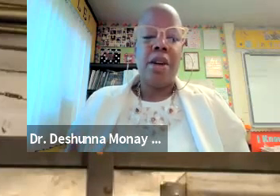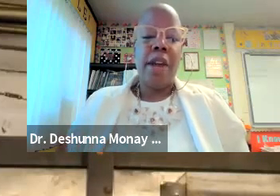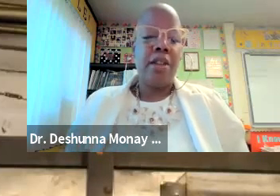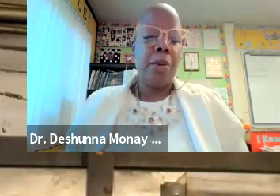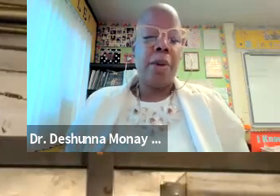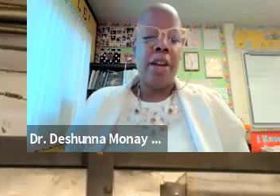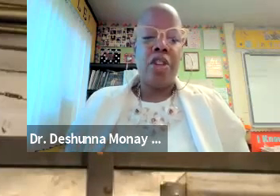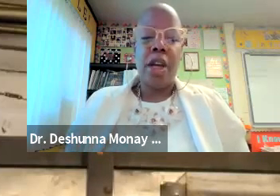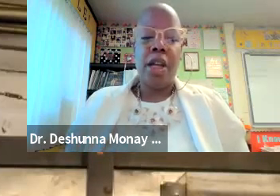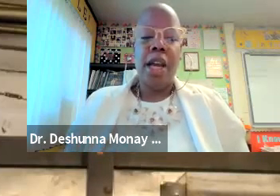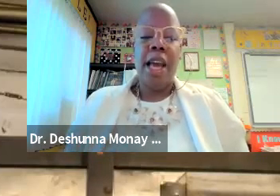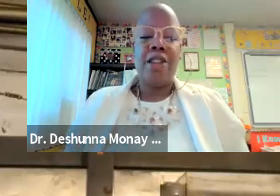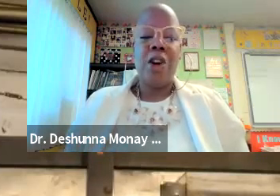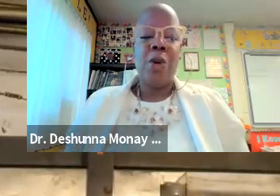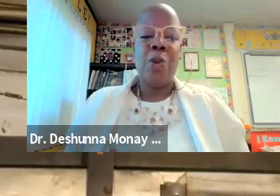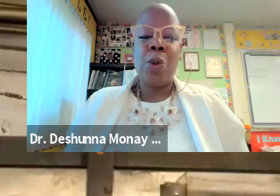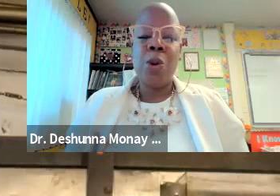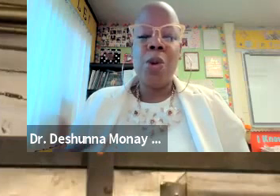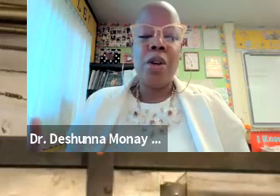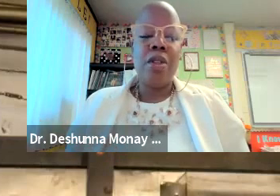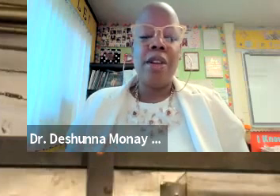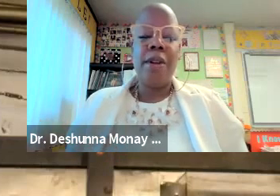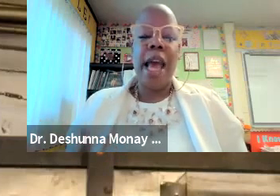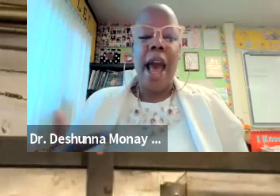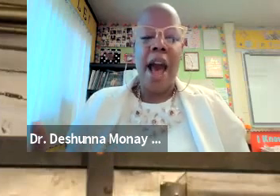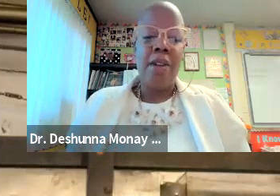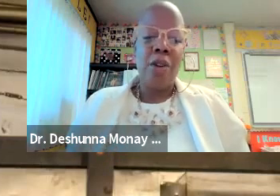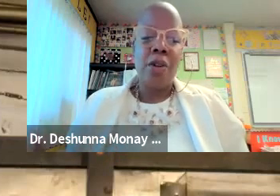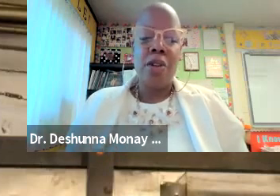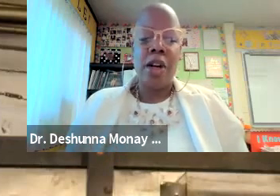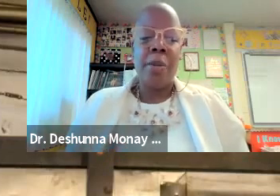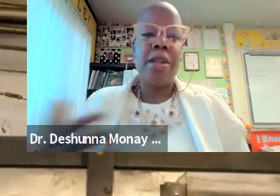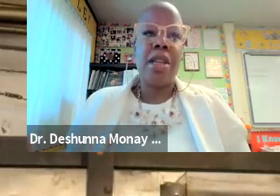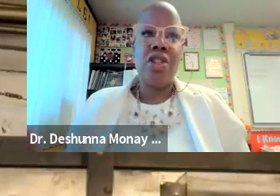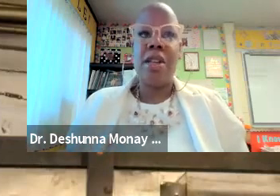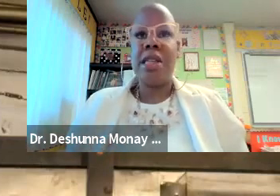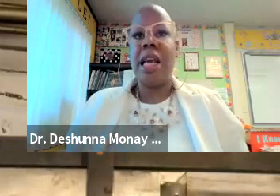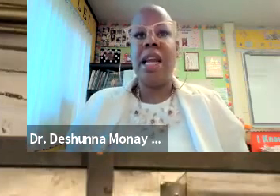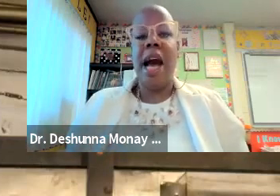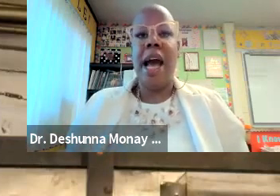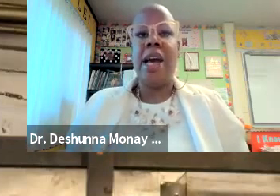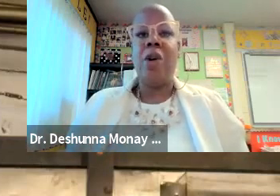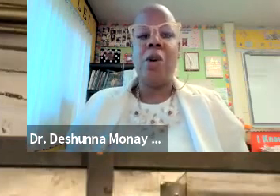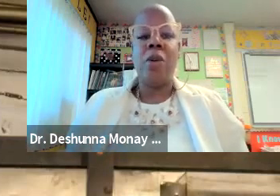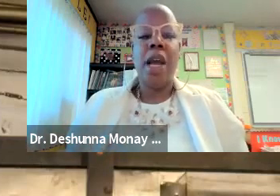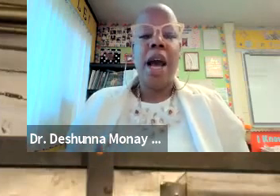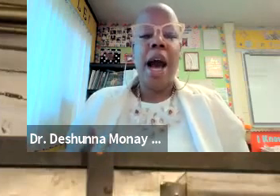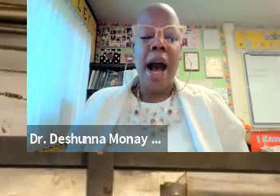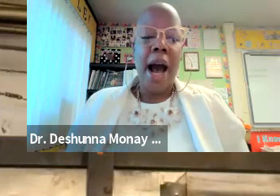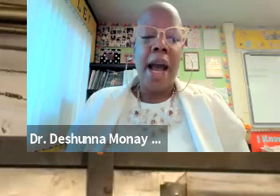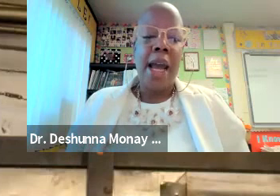and self-exploration. And so through those different avenues or positions that I